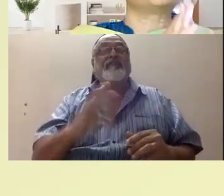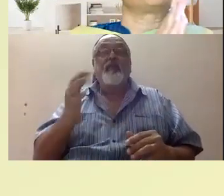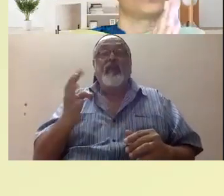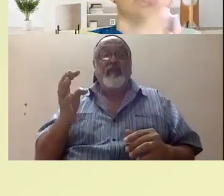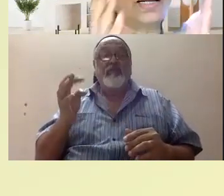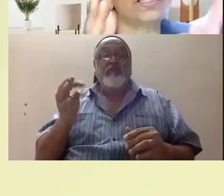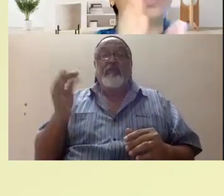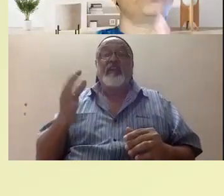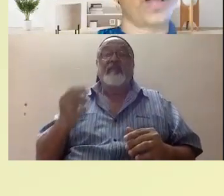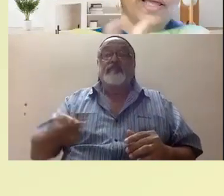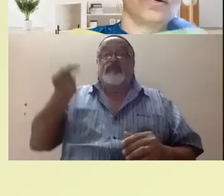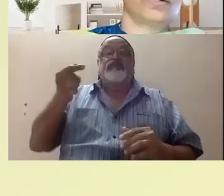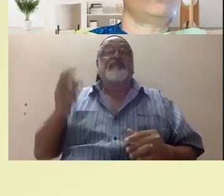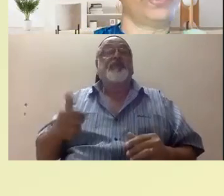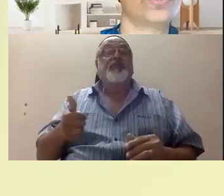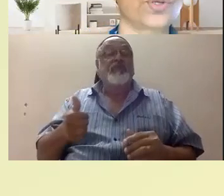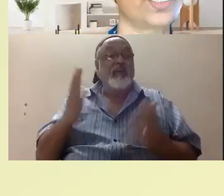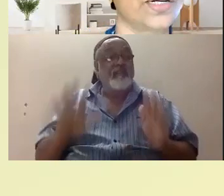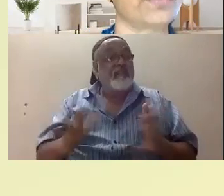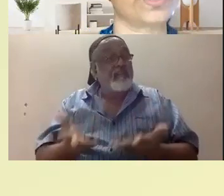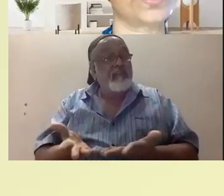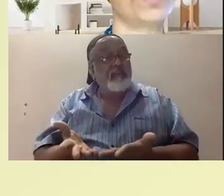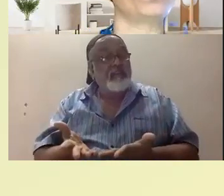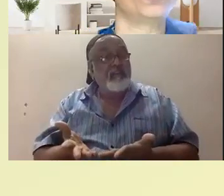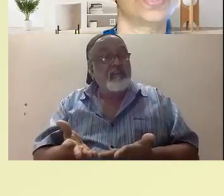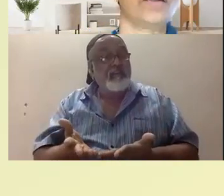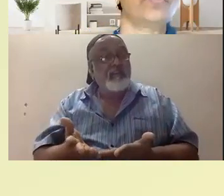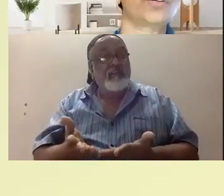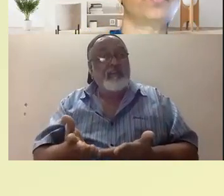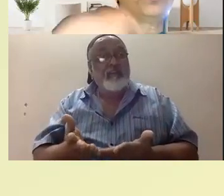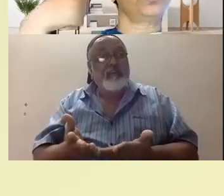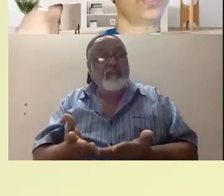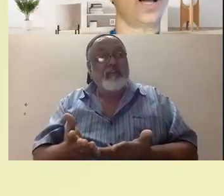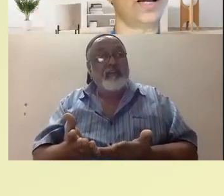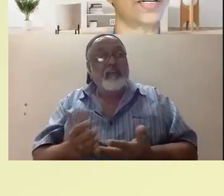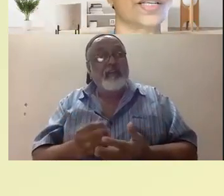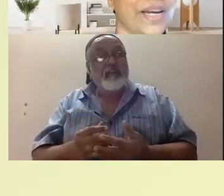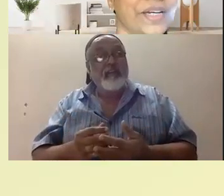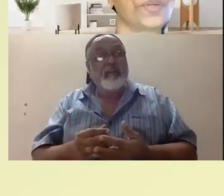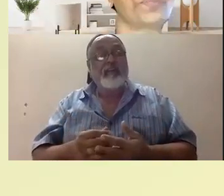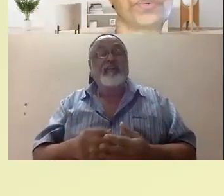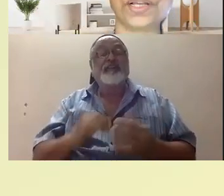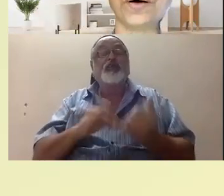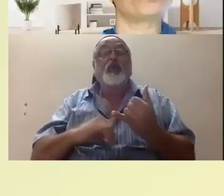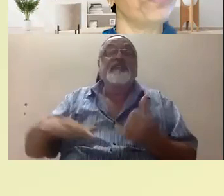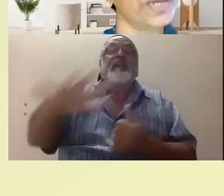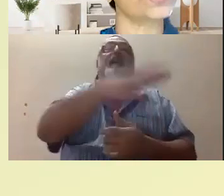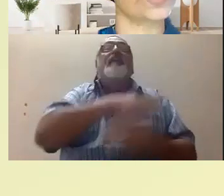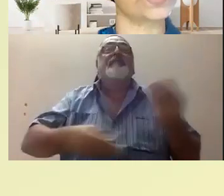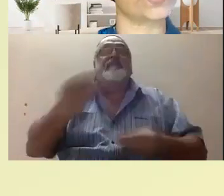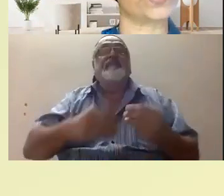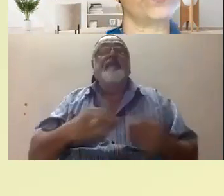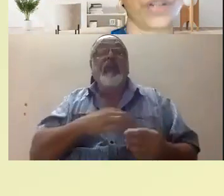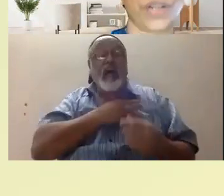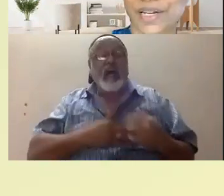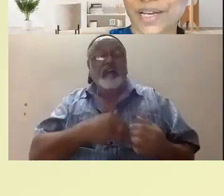to that is how I define social entrepreneurship, ki it should pull the heartstrings and it should pull the purse